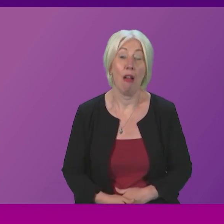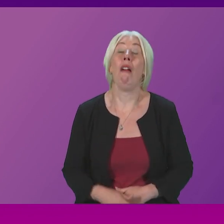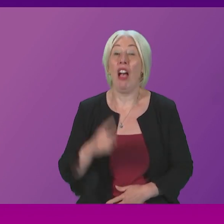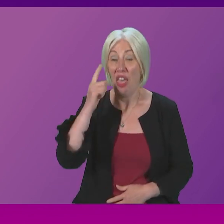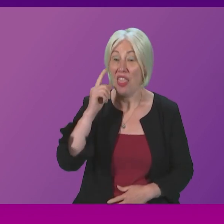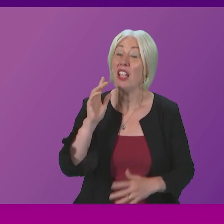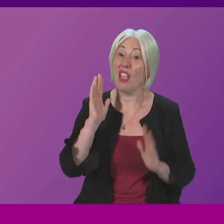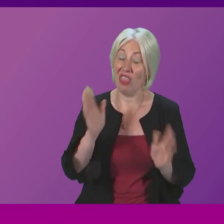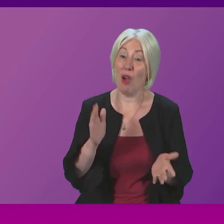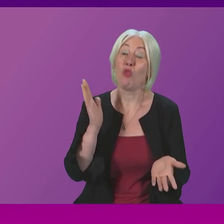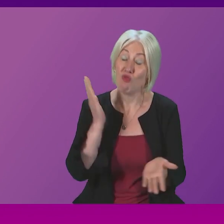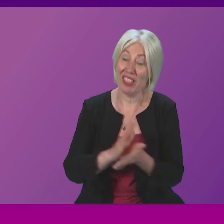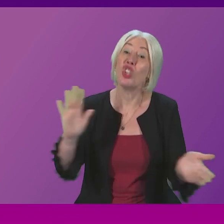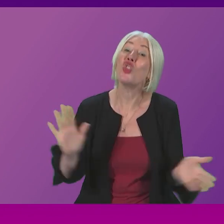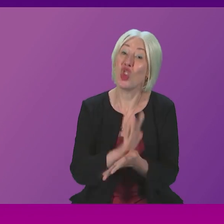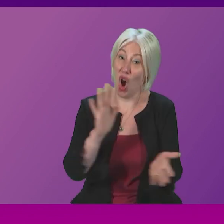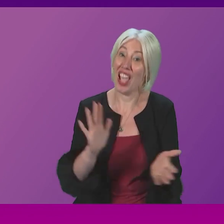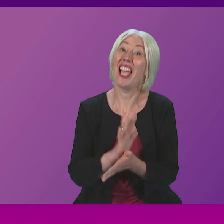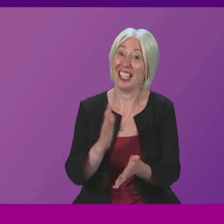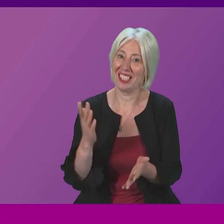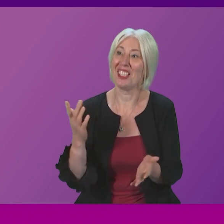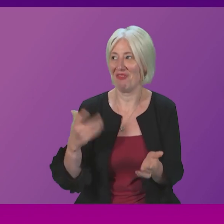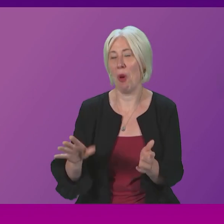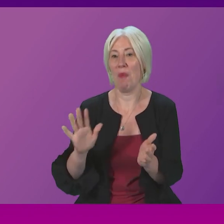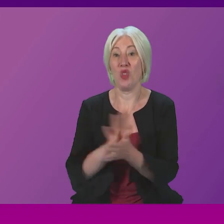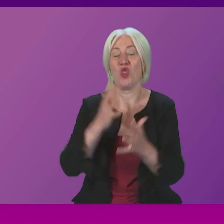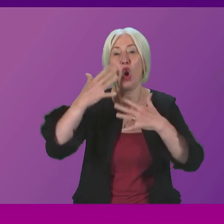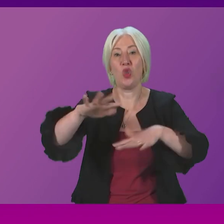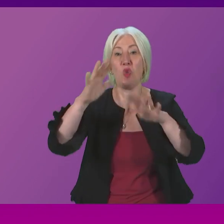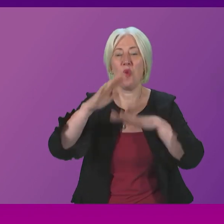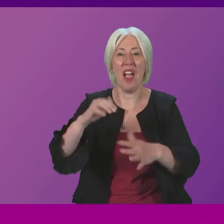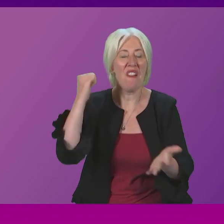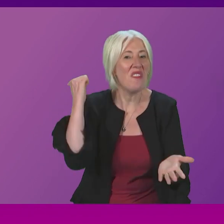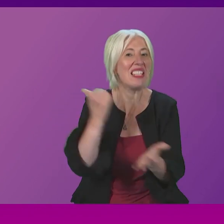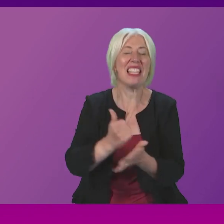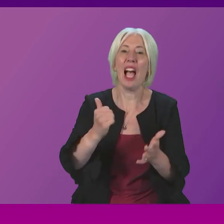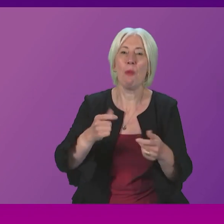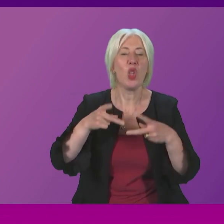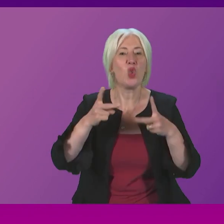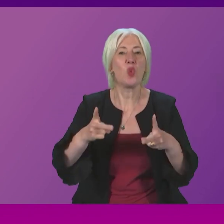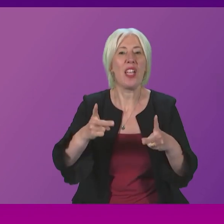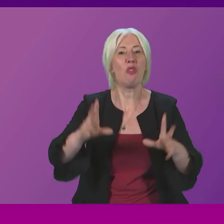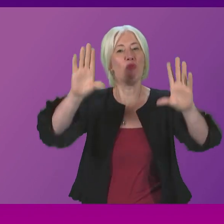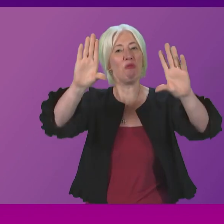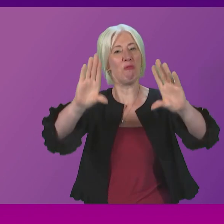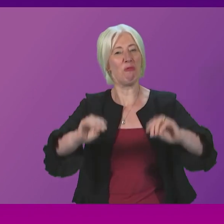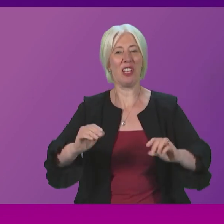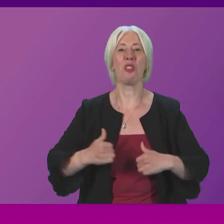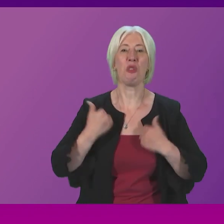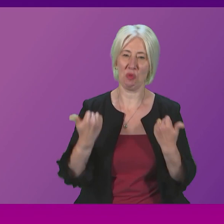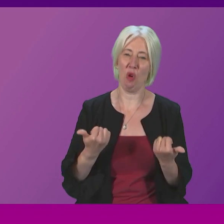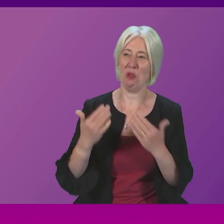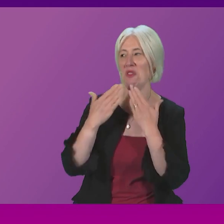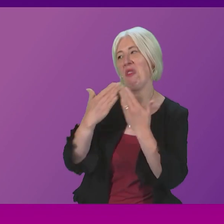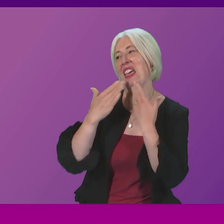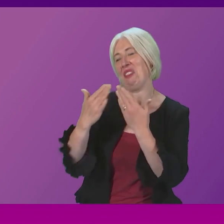Fair to say that was truly joyous from the joyous choir, and what an absolutely fabulous high note to end this morning on. Thank you